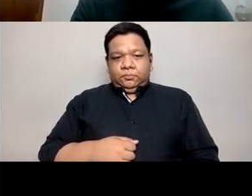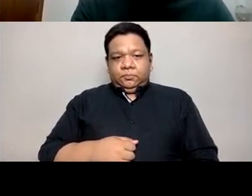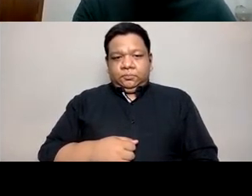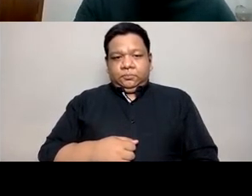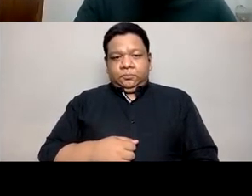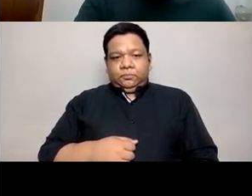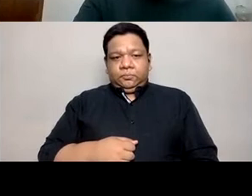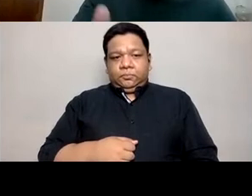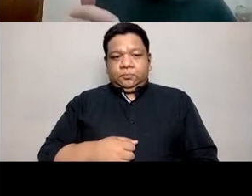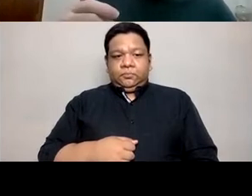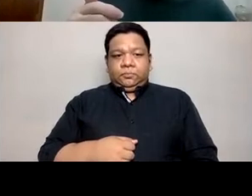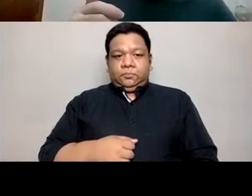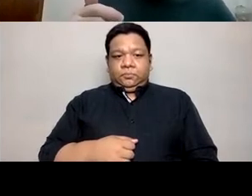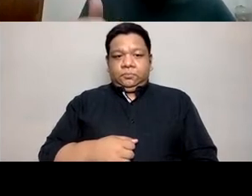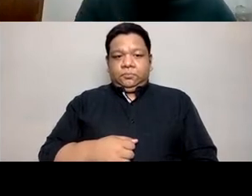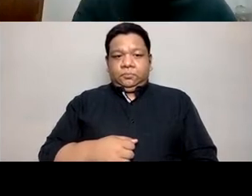Sorry.